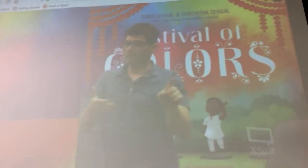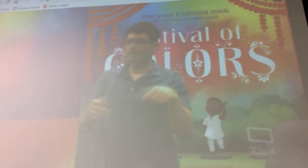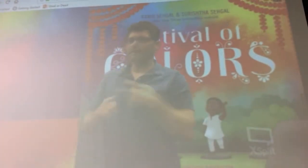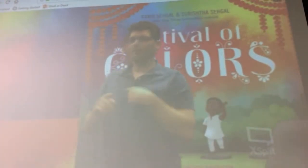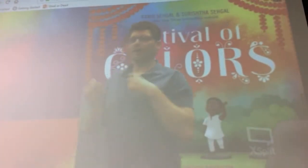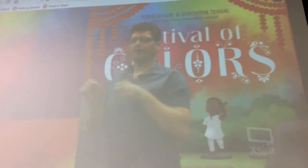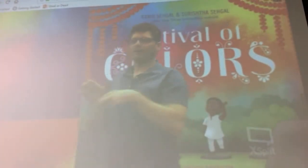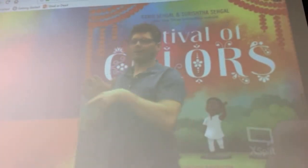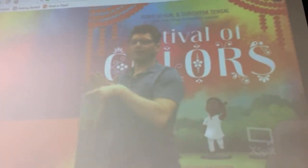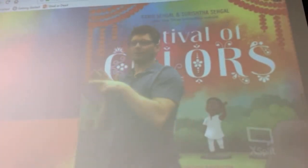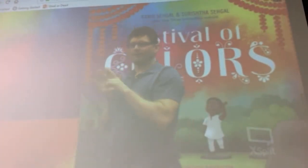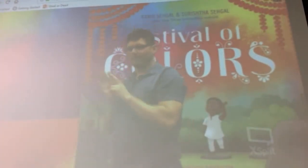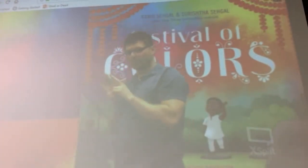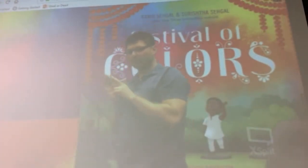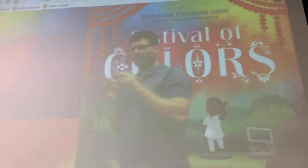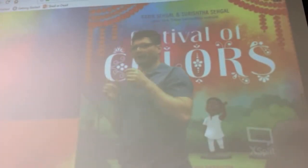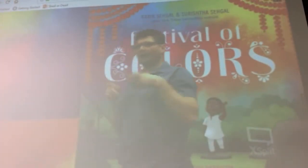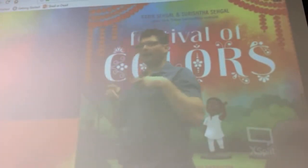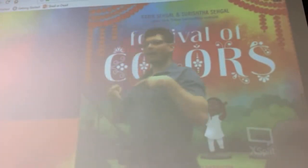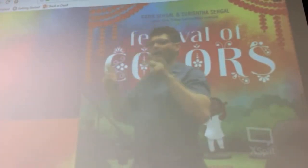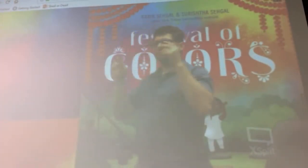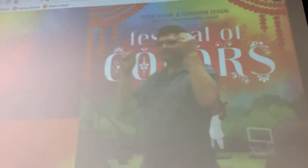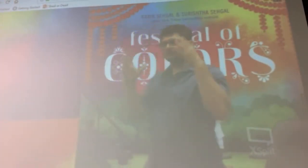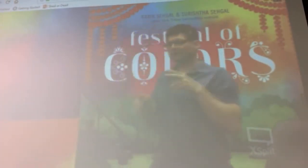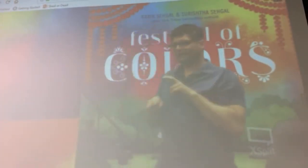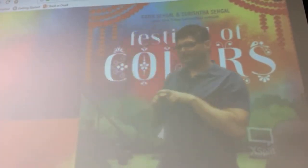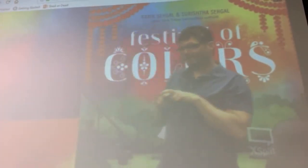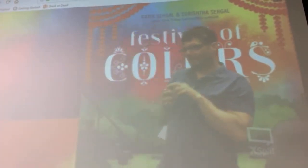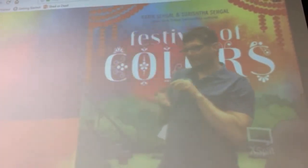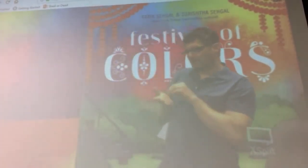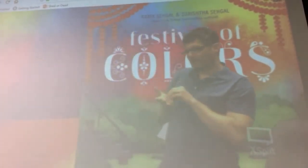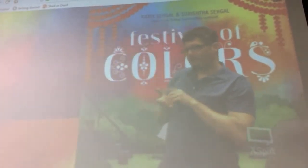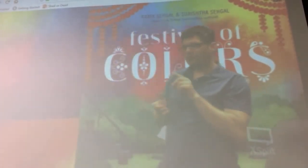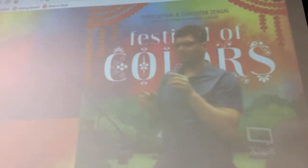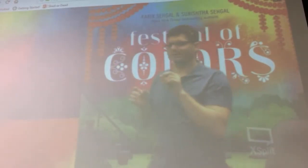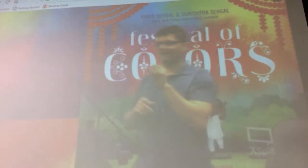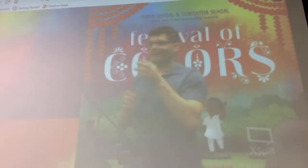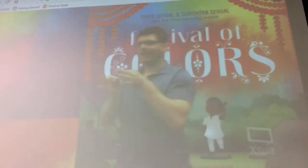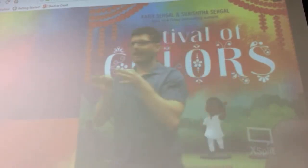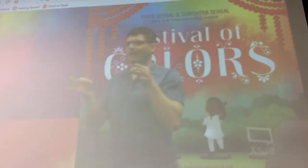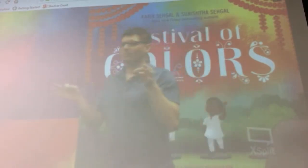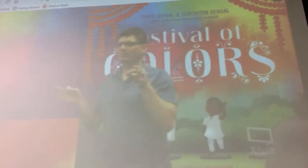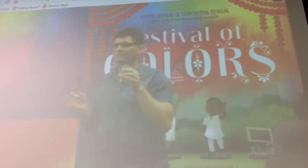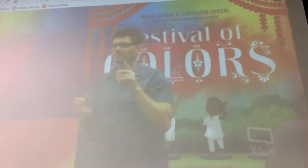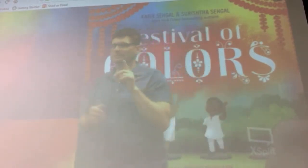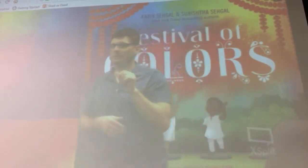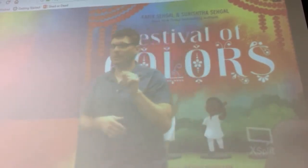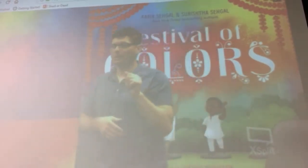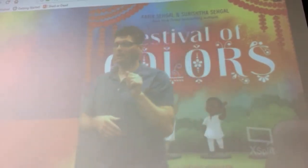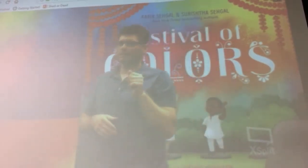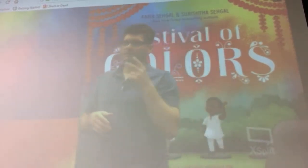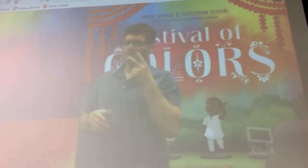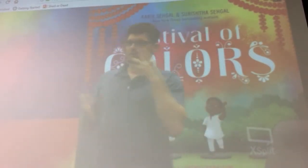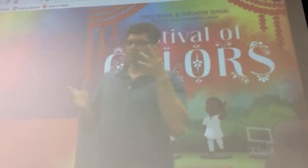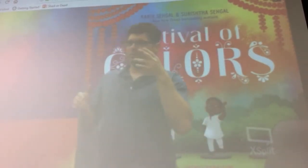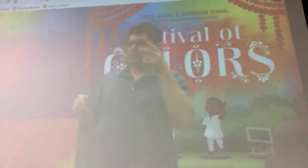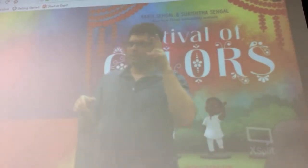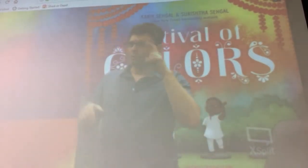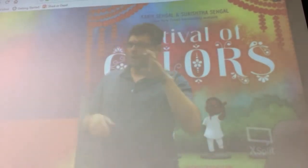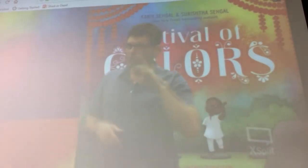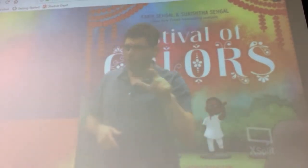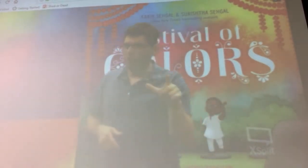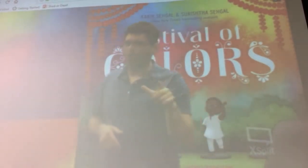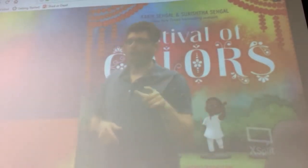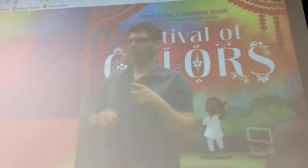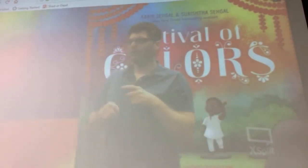I can use the book that the teacher has already covered that week within class, and so I can serve as one of the review, and then the teacher